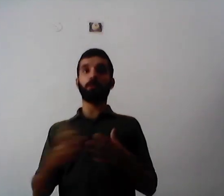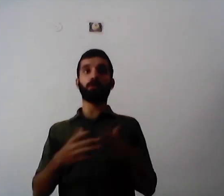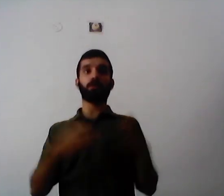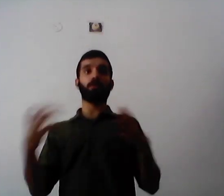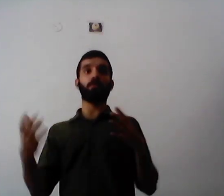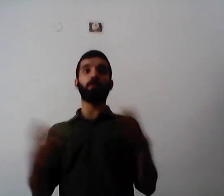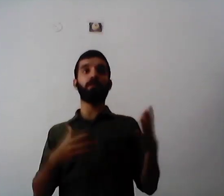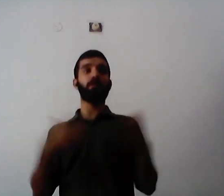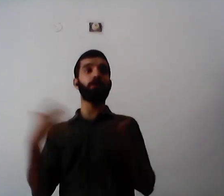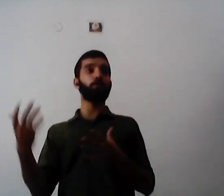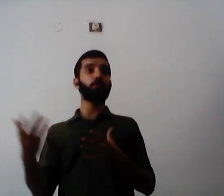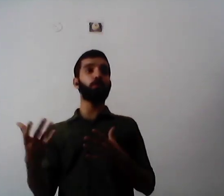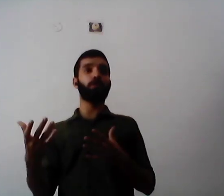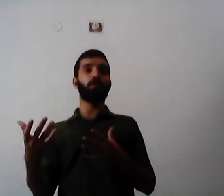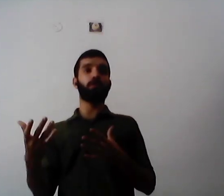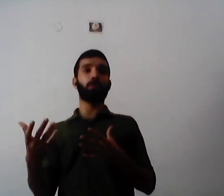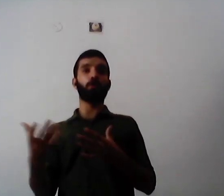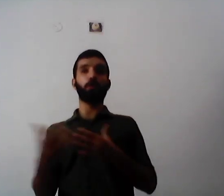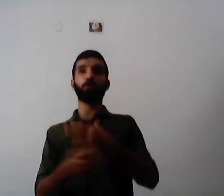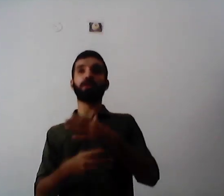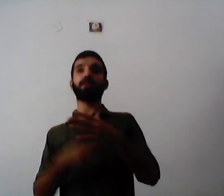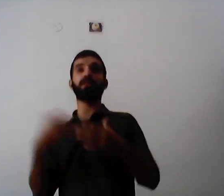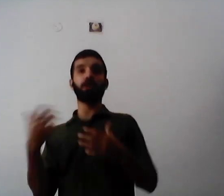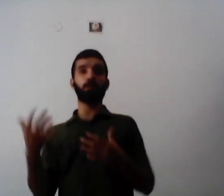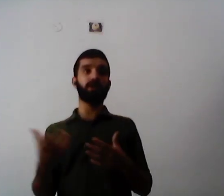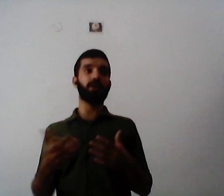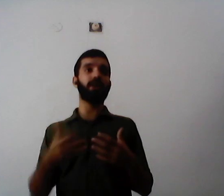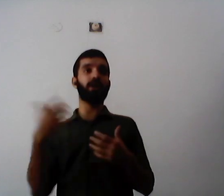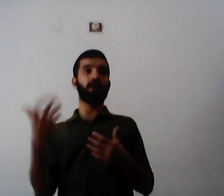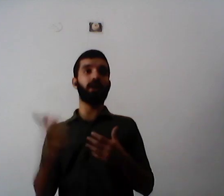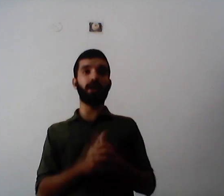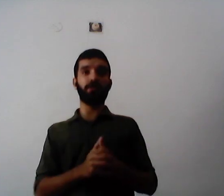because whenever you go to such a situation in a real life